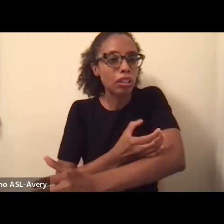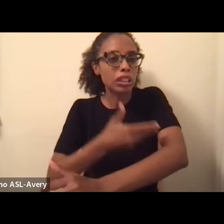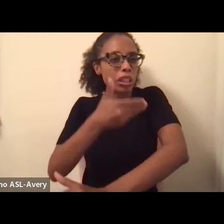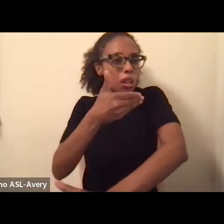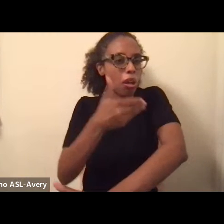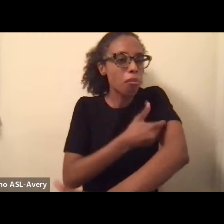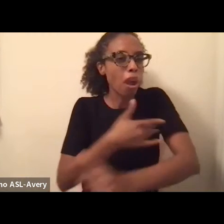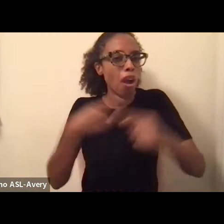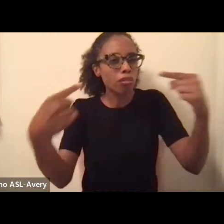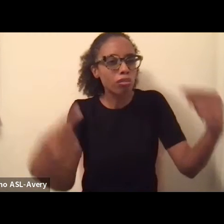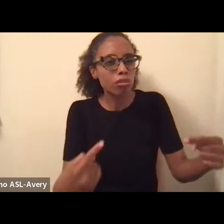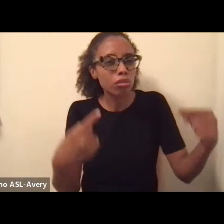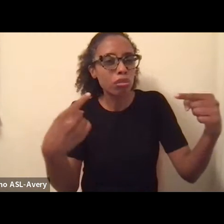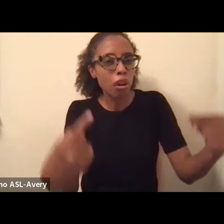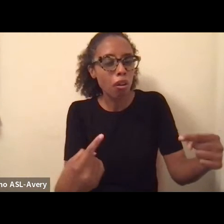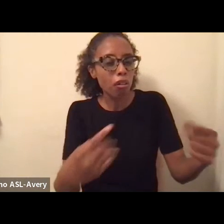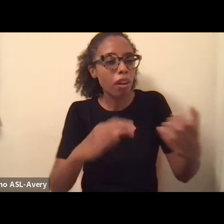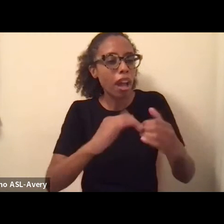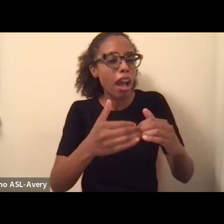talked in this class about,